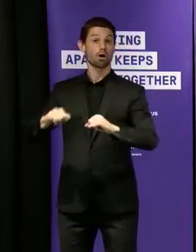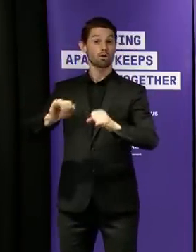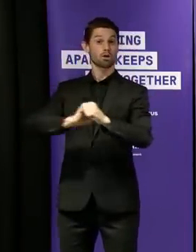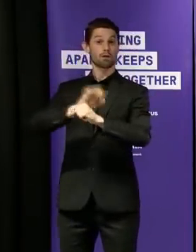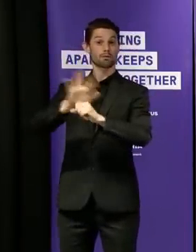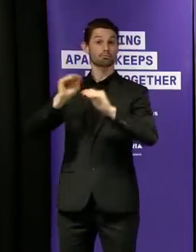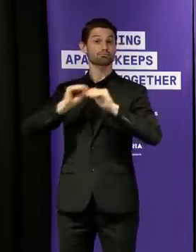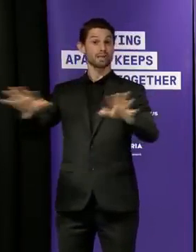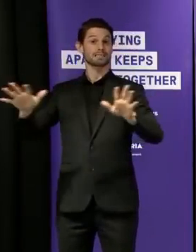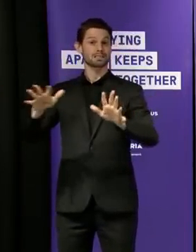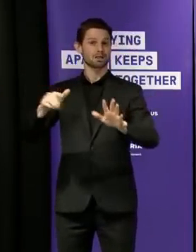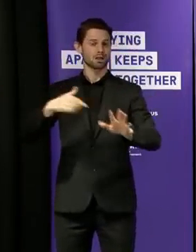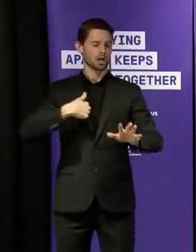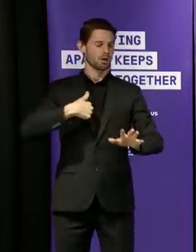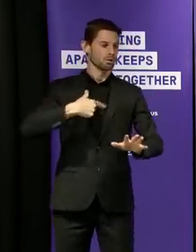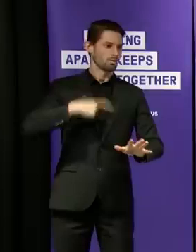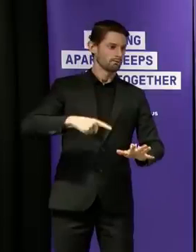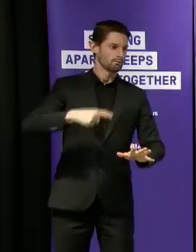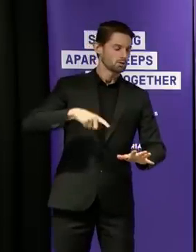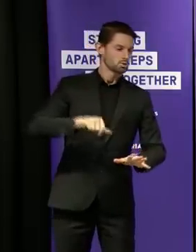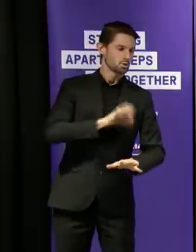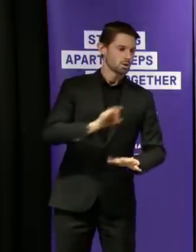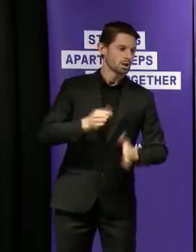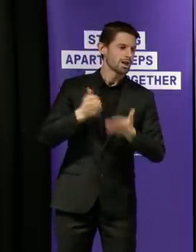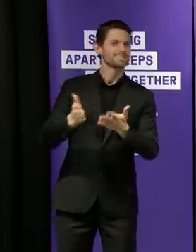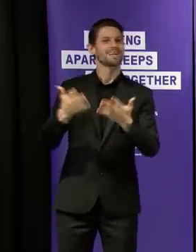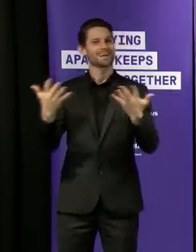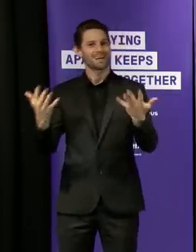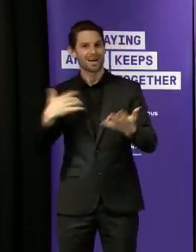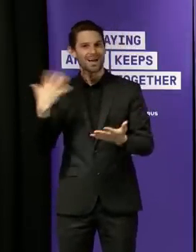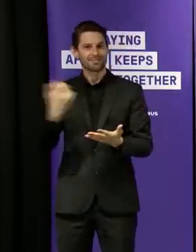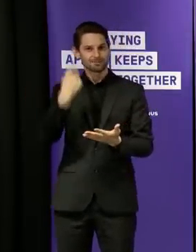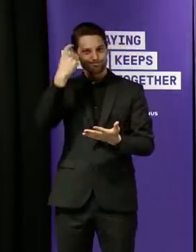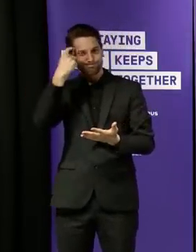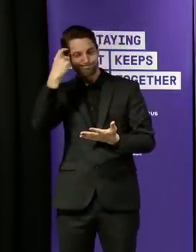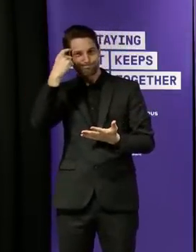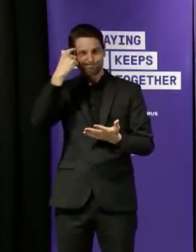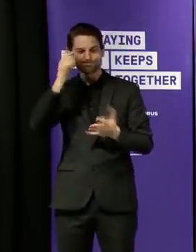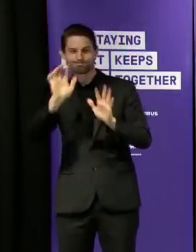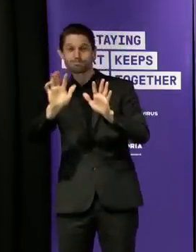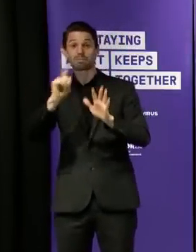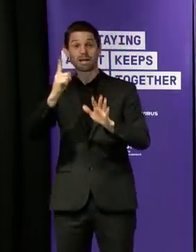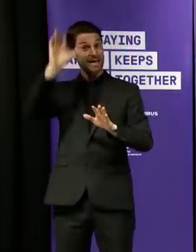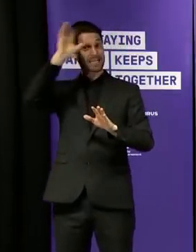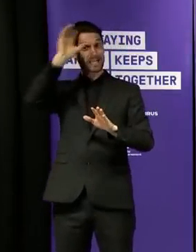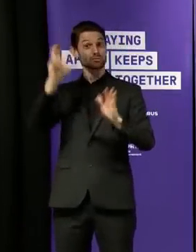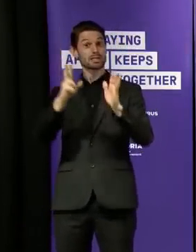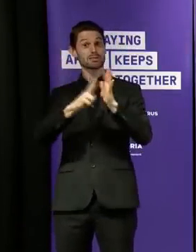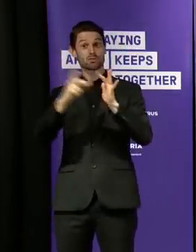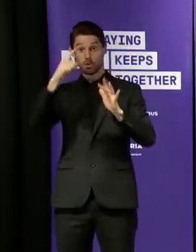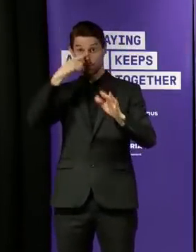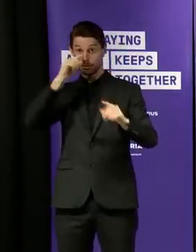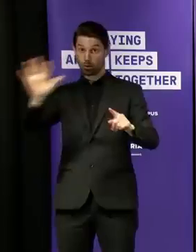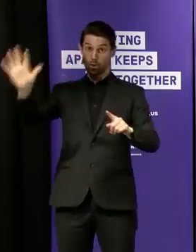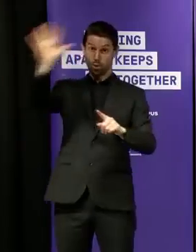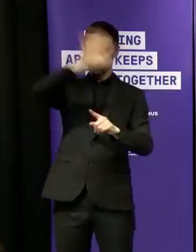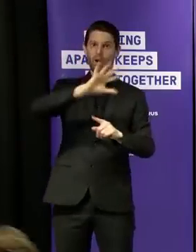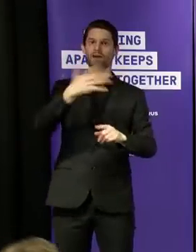So that's not settled, but I think the difference in settings in regional Victoria, I think, will mean there are more options.